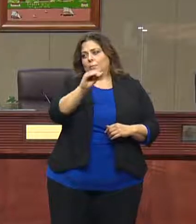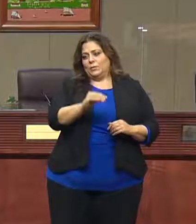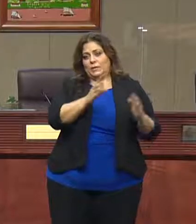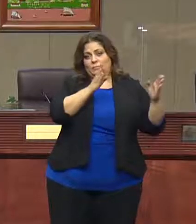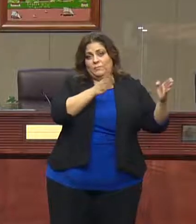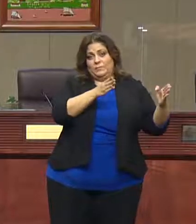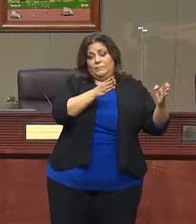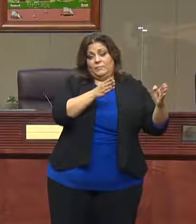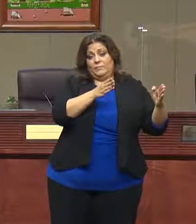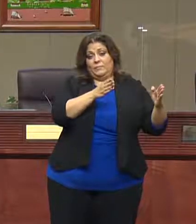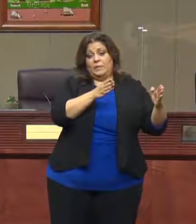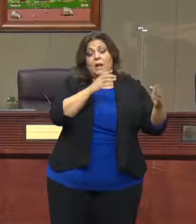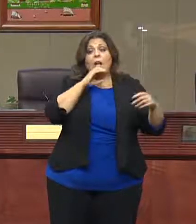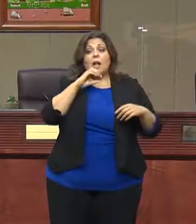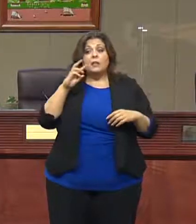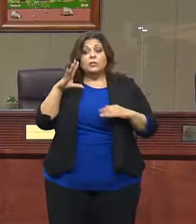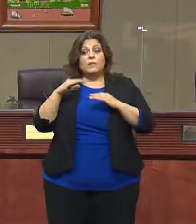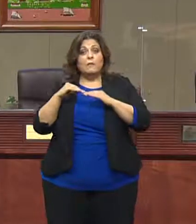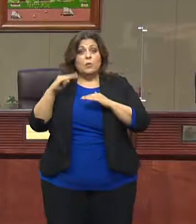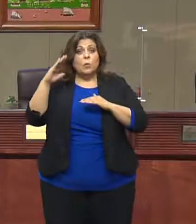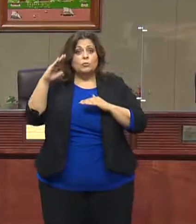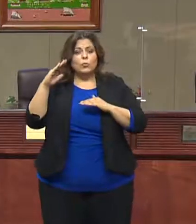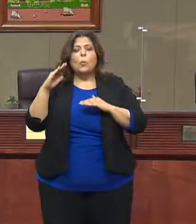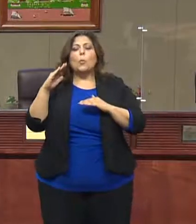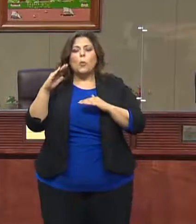older, that percentage goes up to